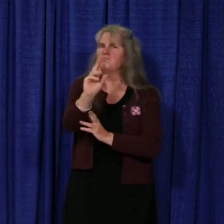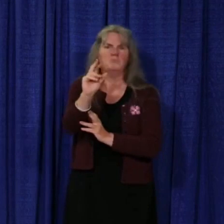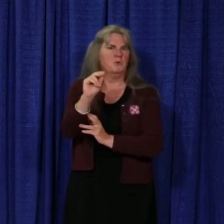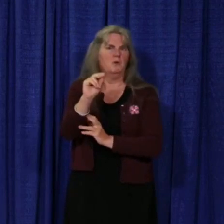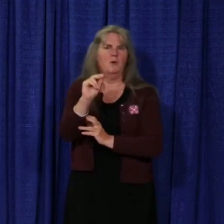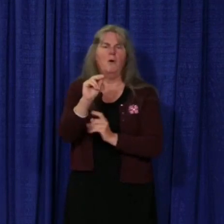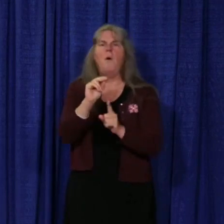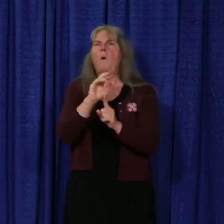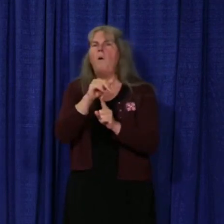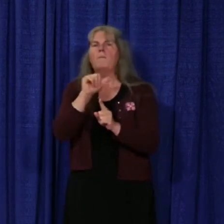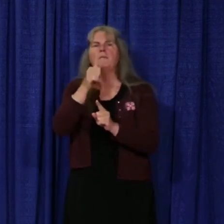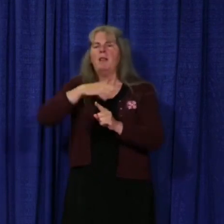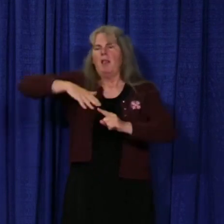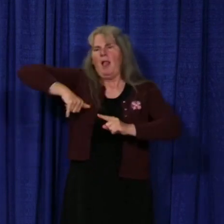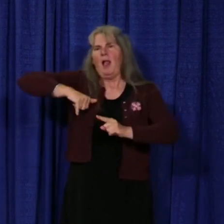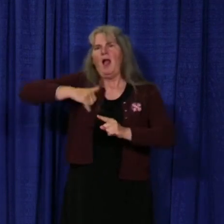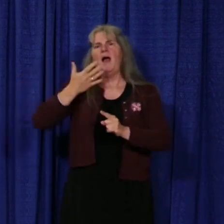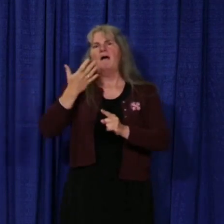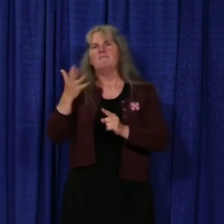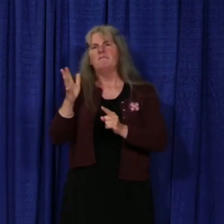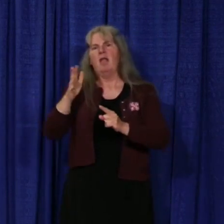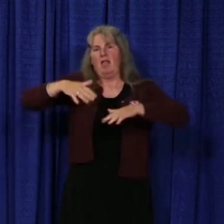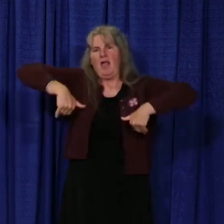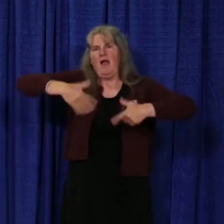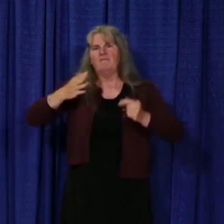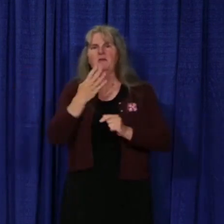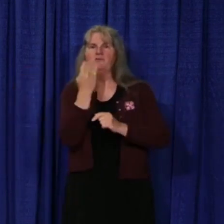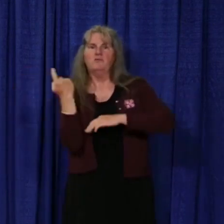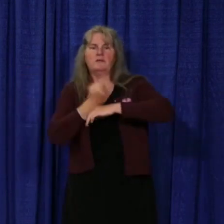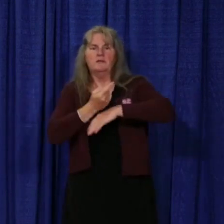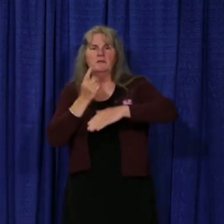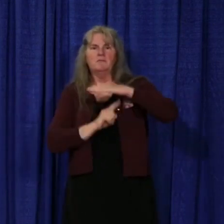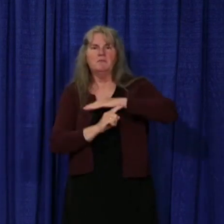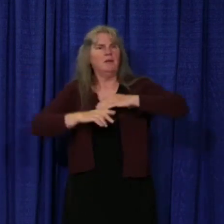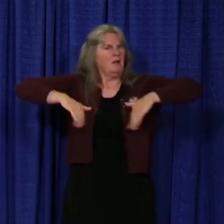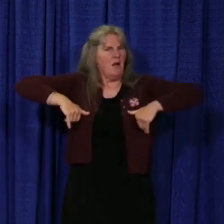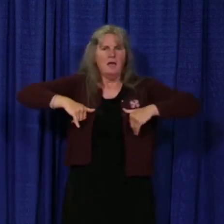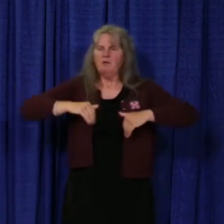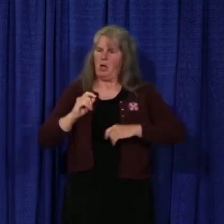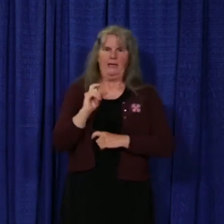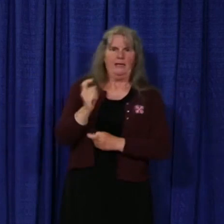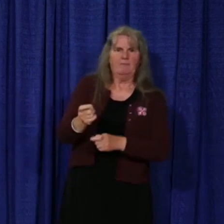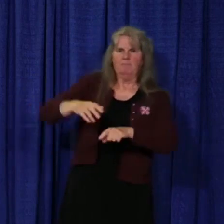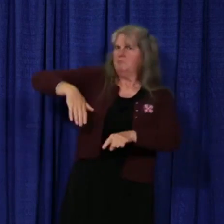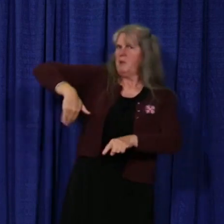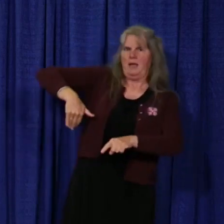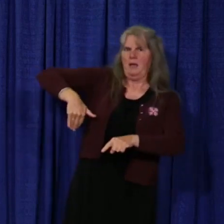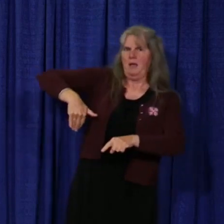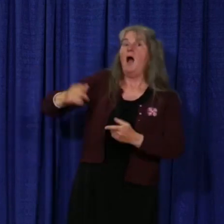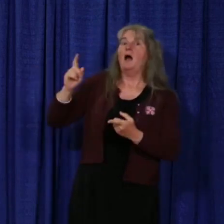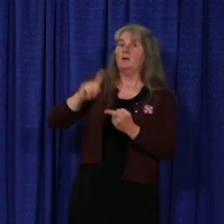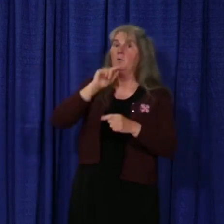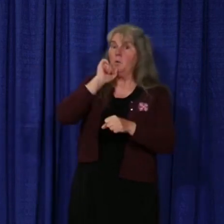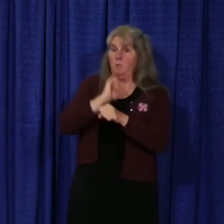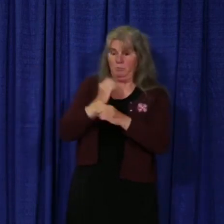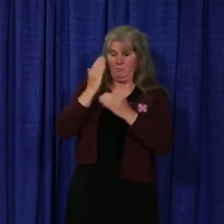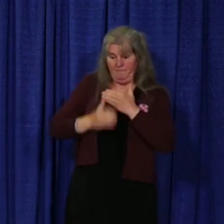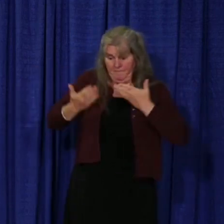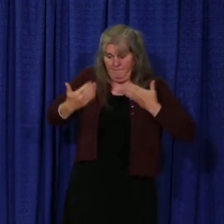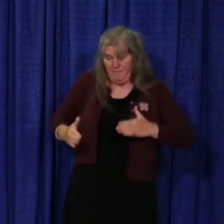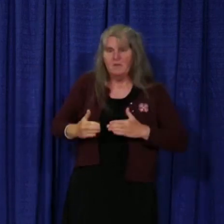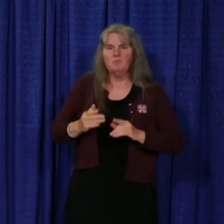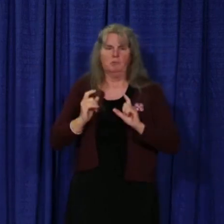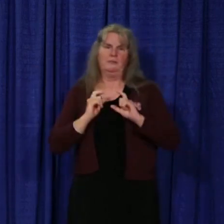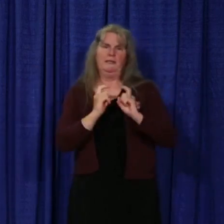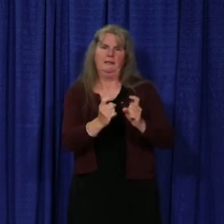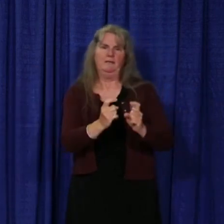not yet finished their 14-day mandatory self-isolation period. They will not